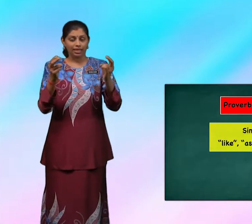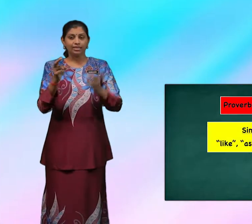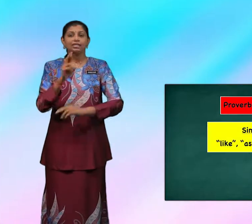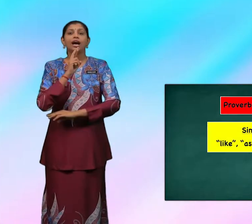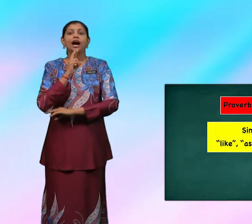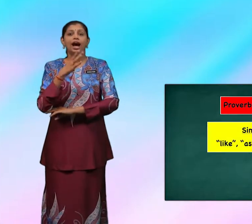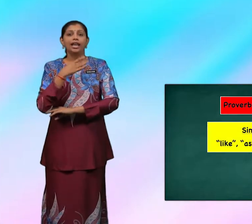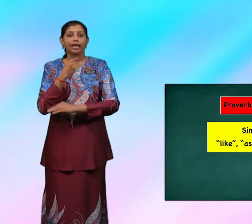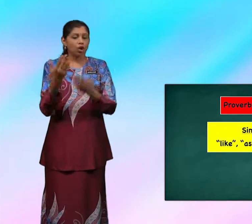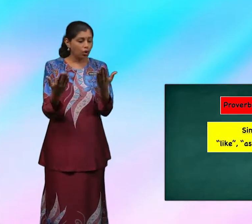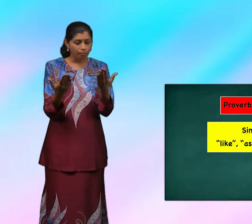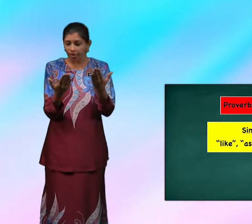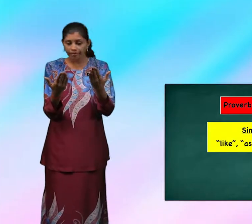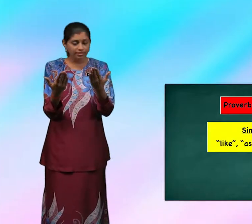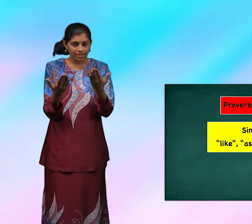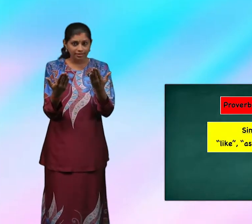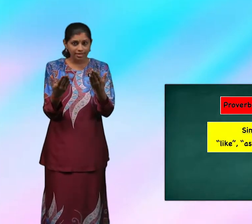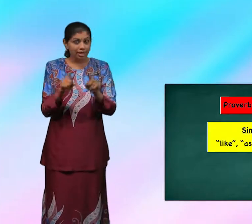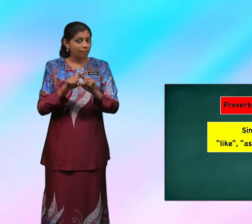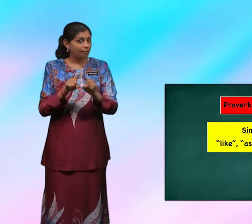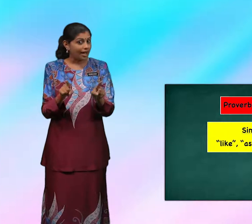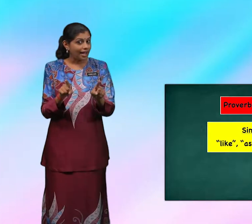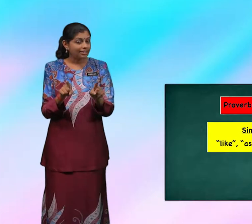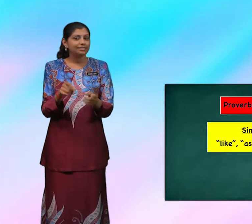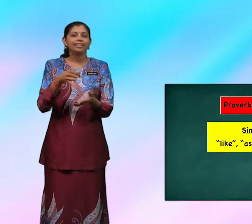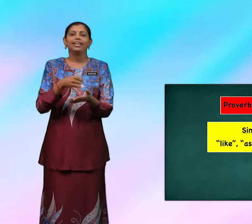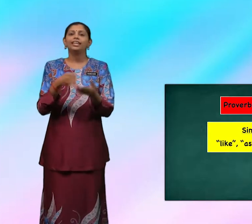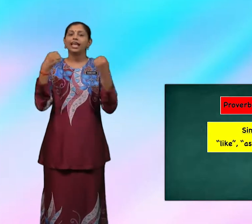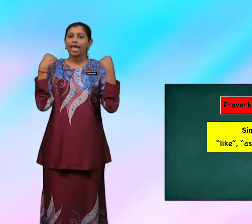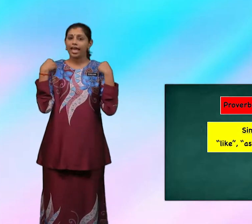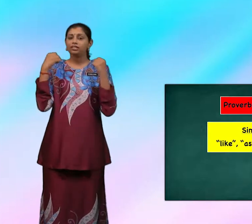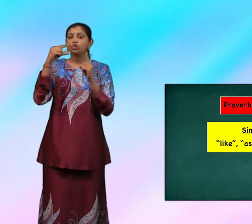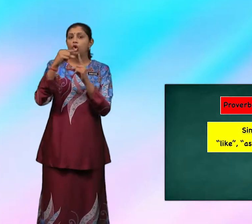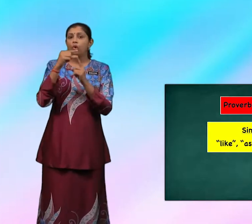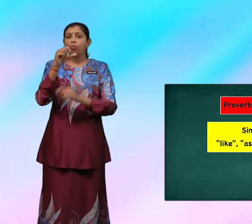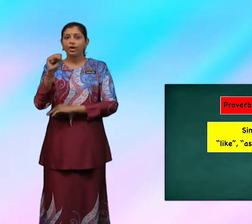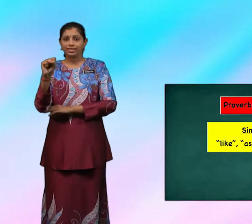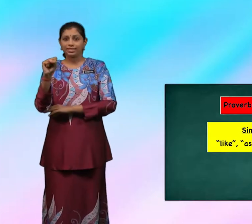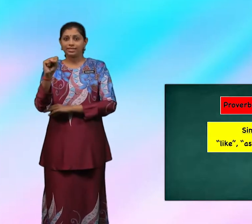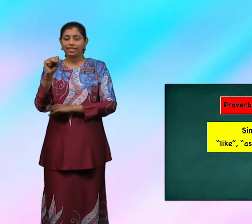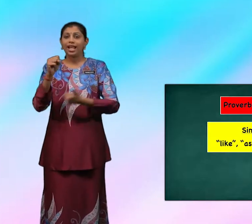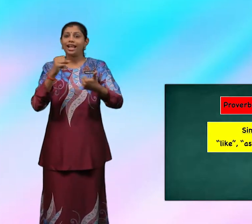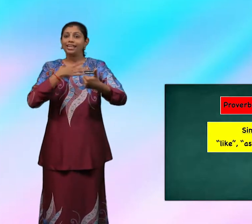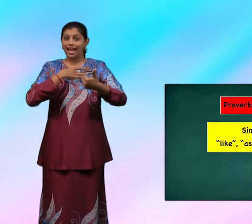Similes are like comparison, but it has words